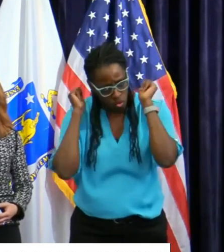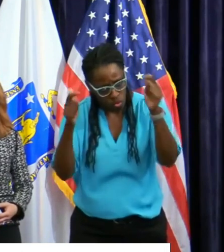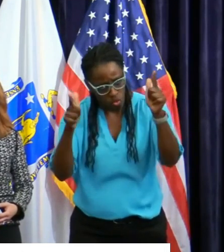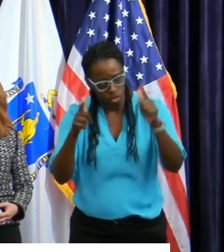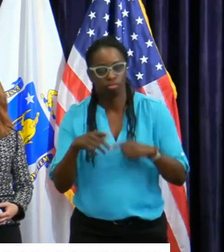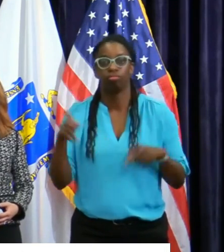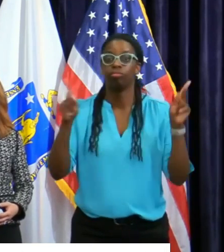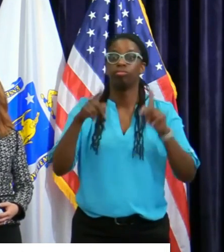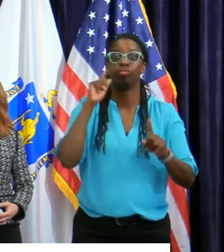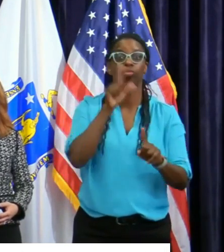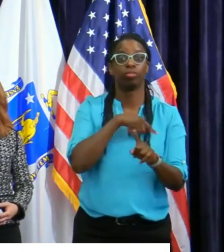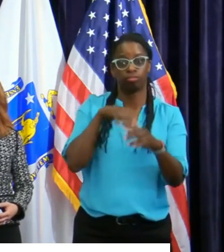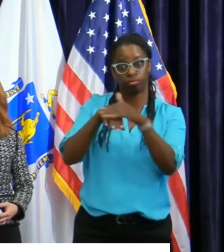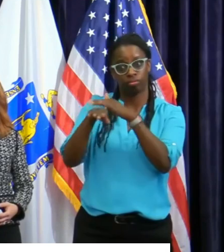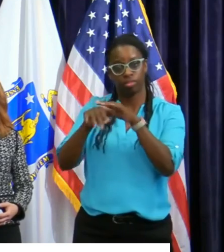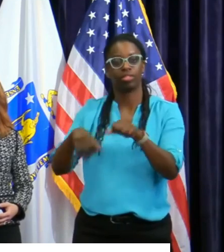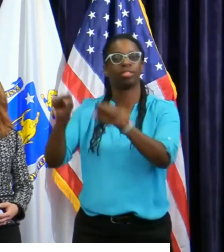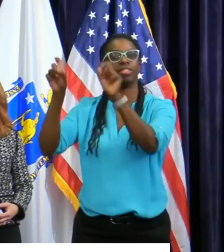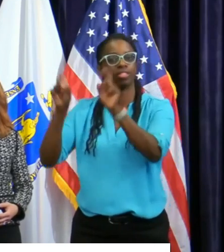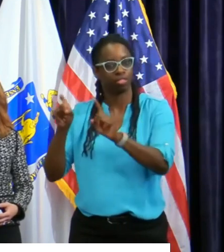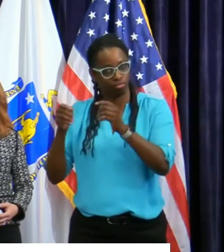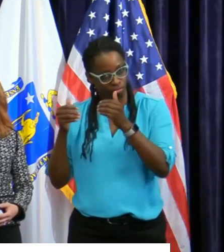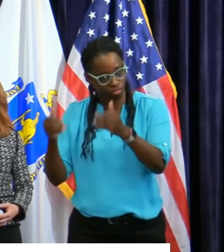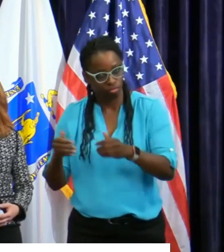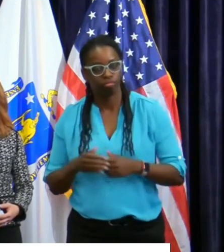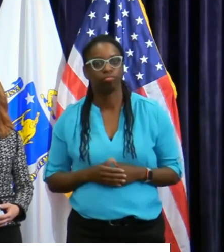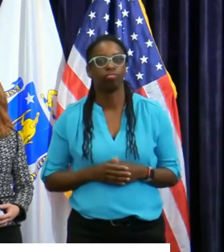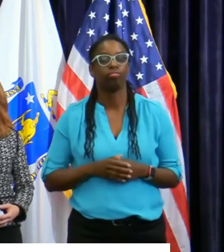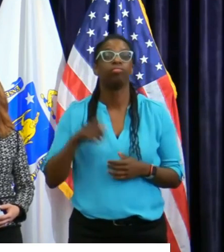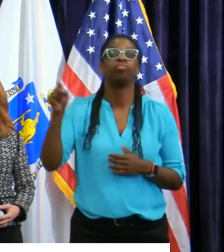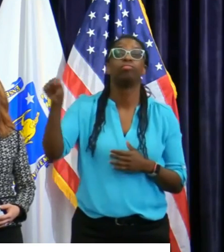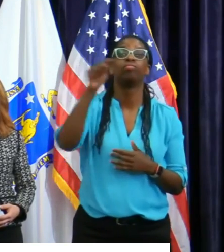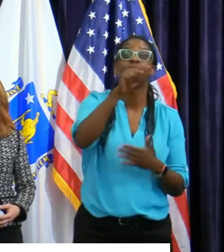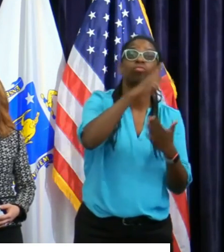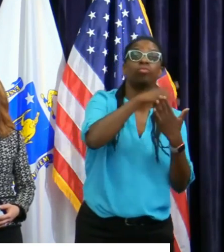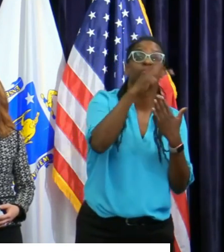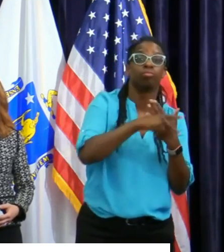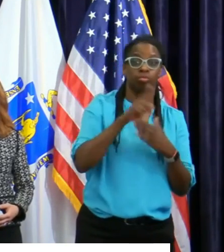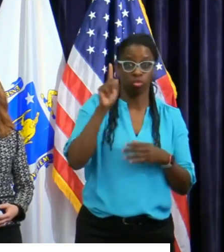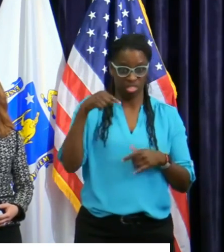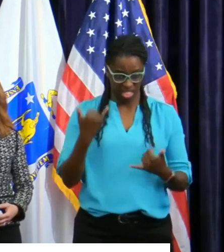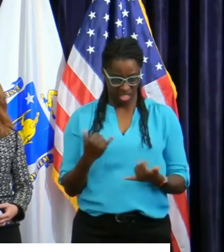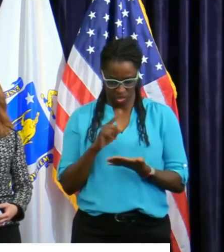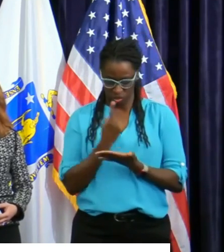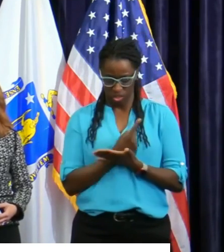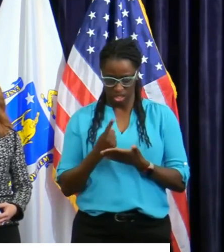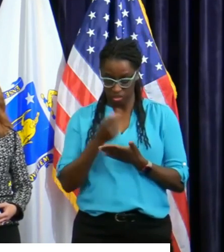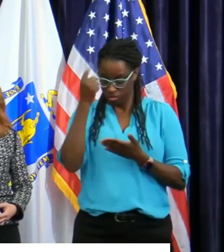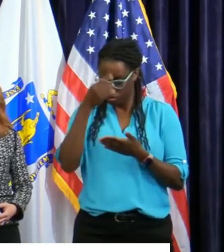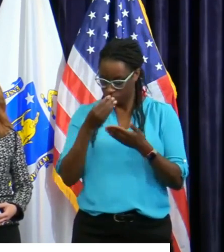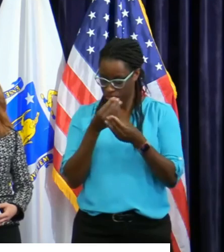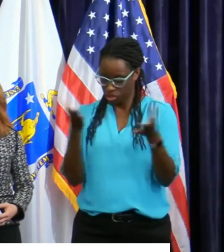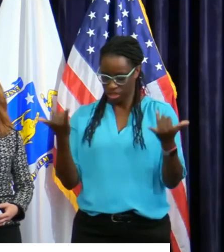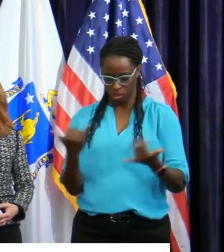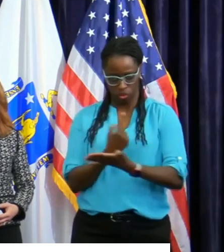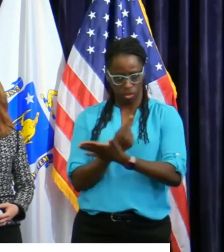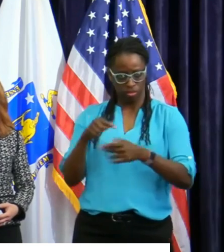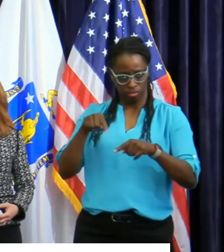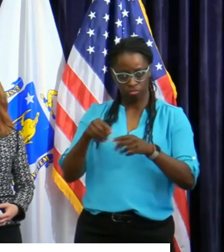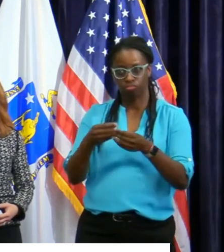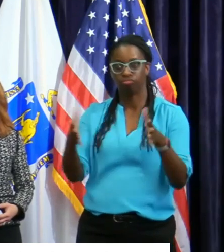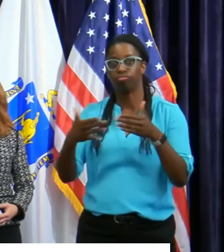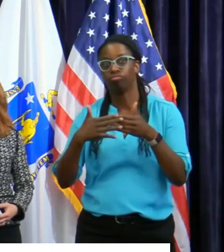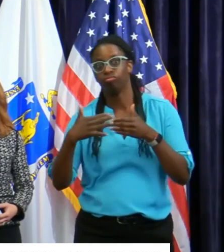Again, remember, this program's in addition to this week's one-time delivery to 102 communities of